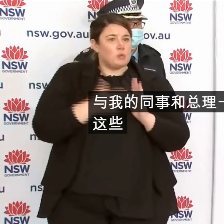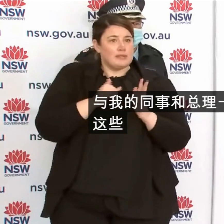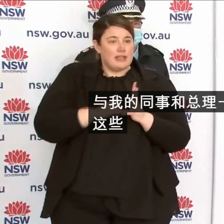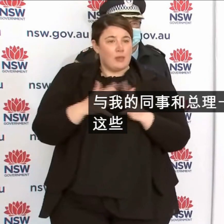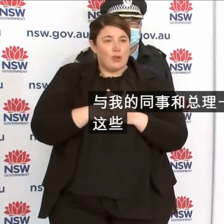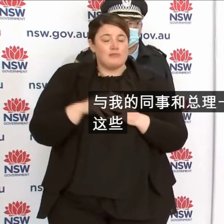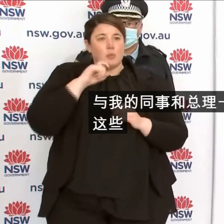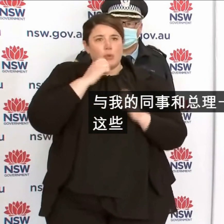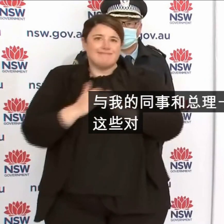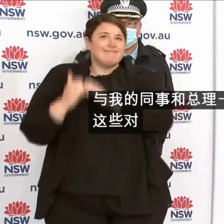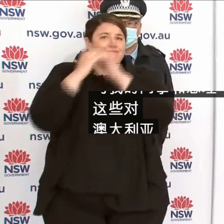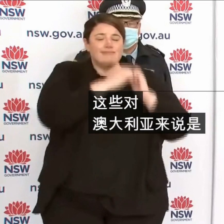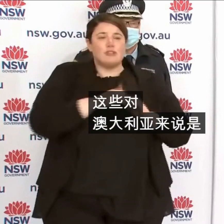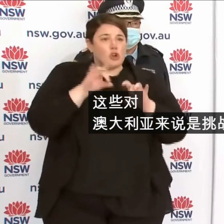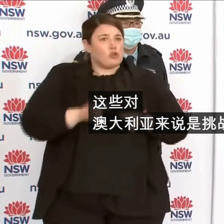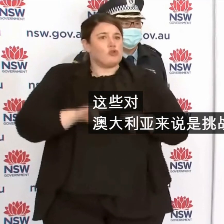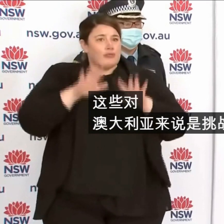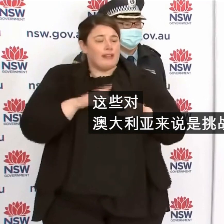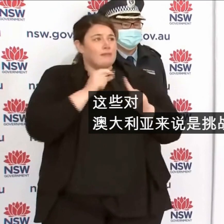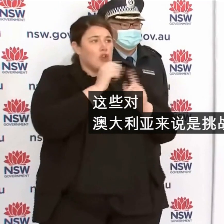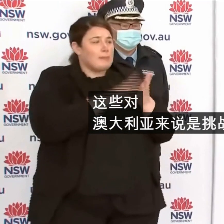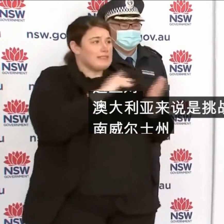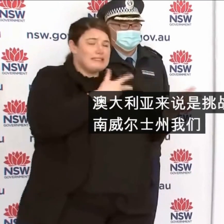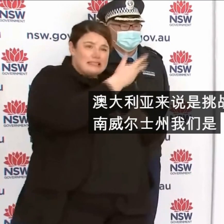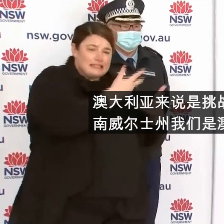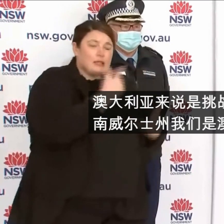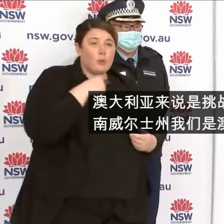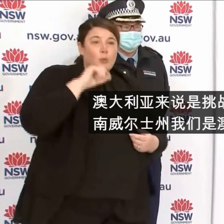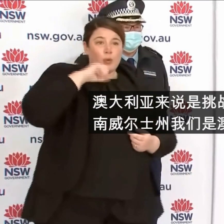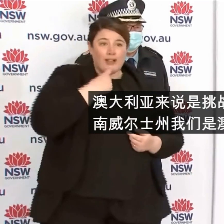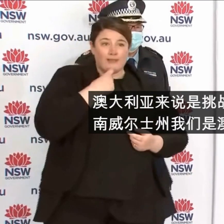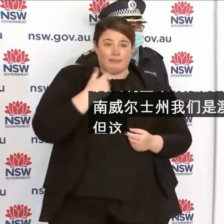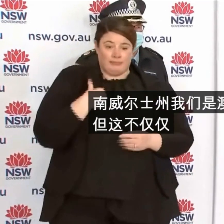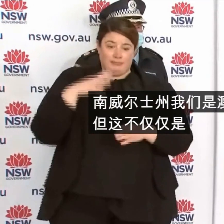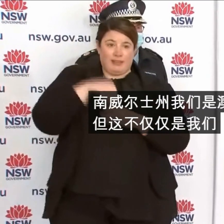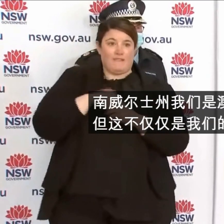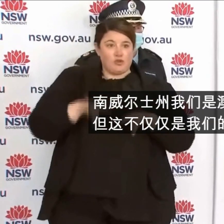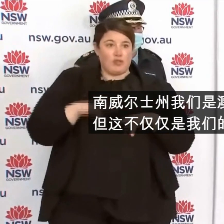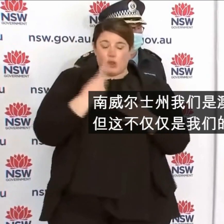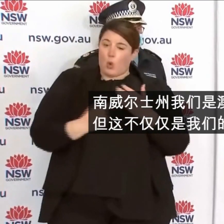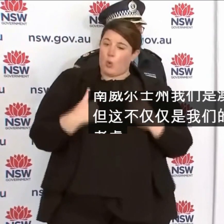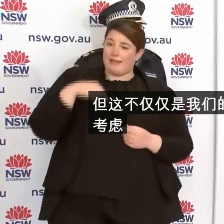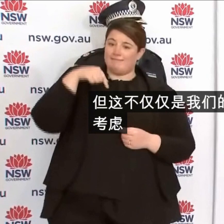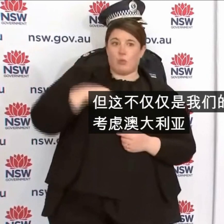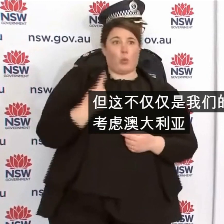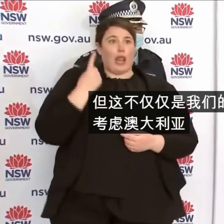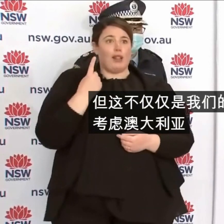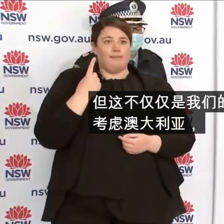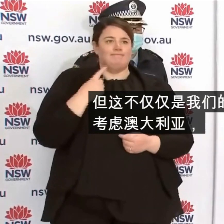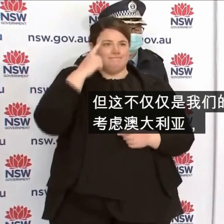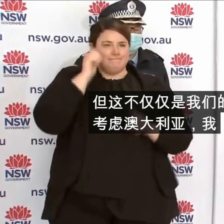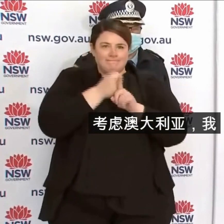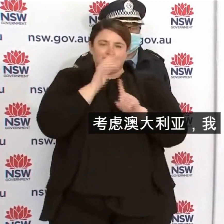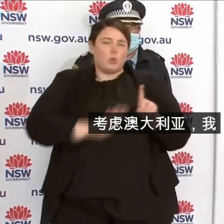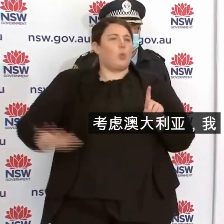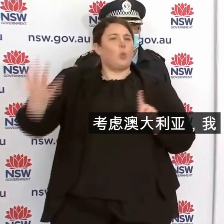Prime Minister. These are challenges for Australia. And we've always said in New South Wales we're part of Australia. It's not just our state we have to think about, it's about